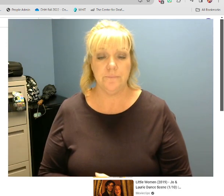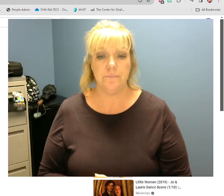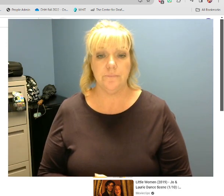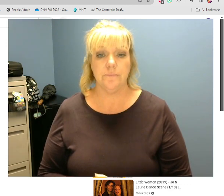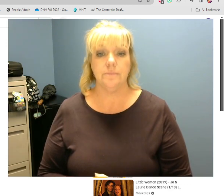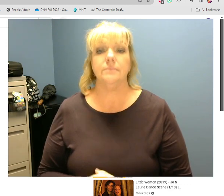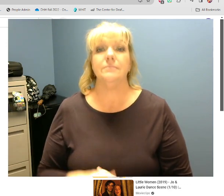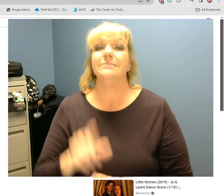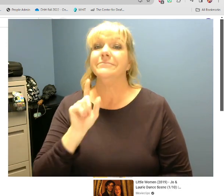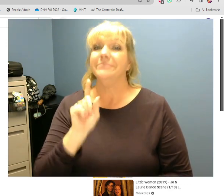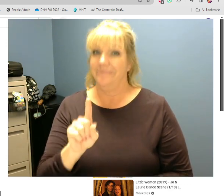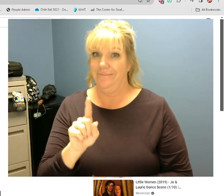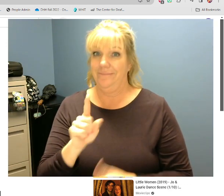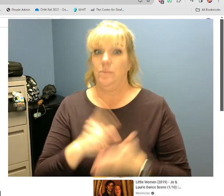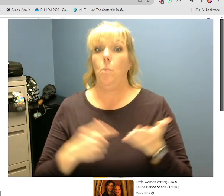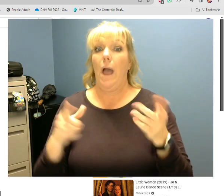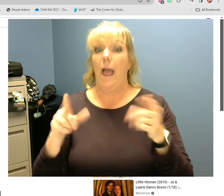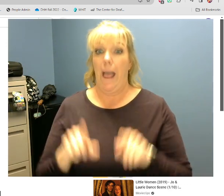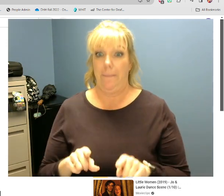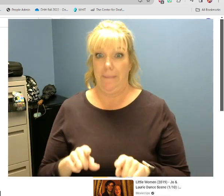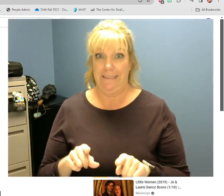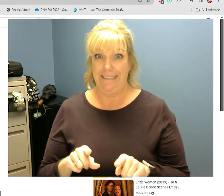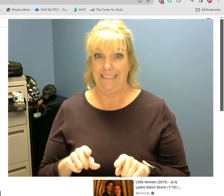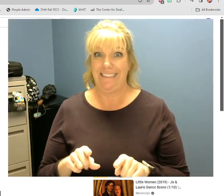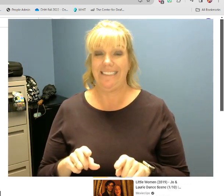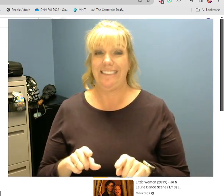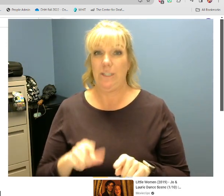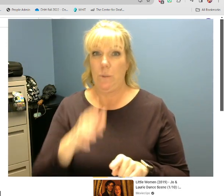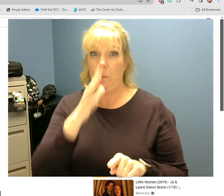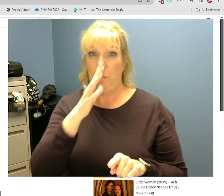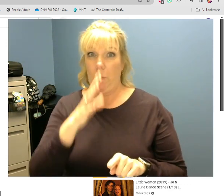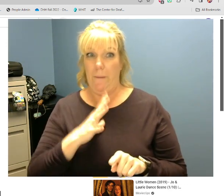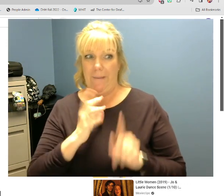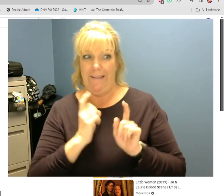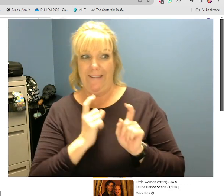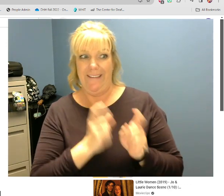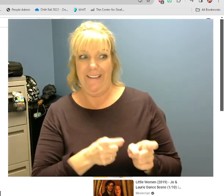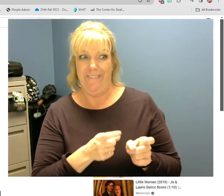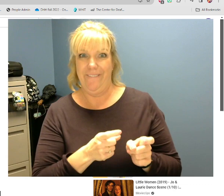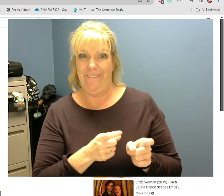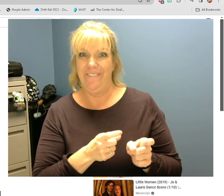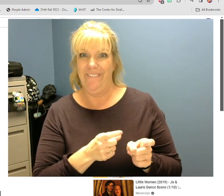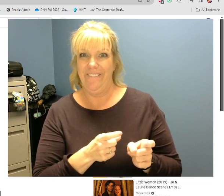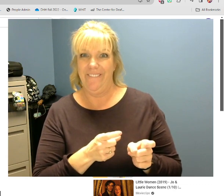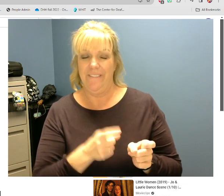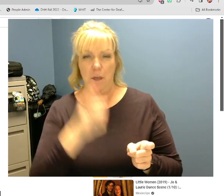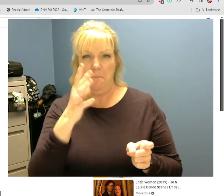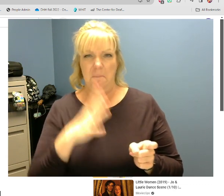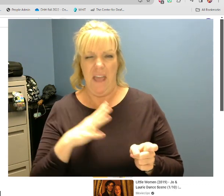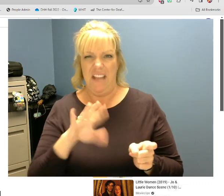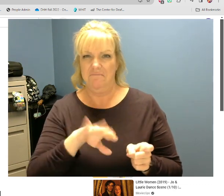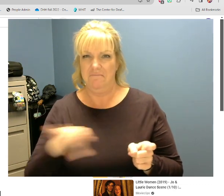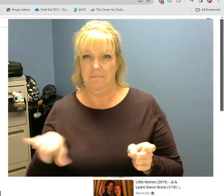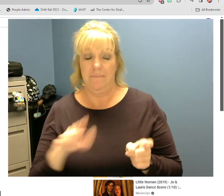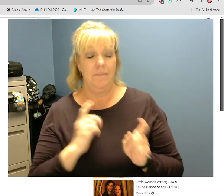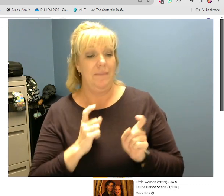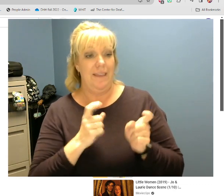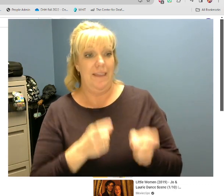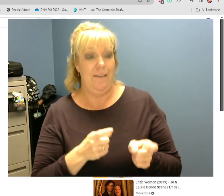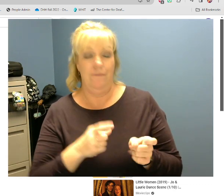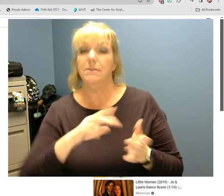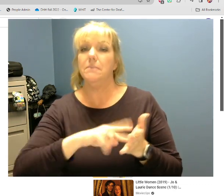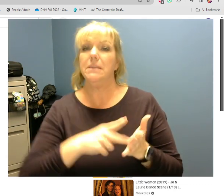What happens is when you only give it to women, you're suggesting that somehow they need to be